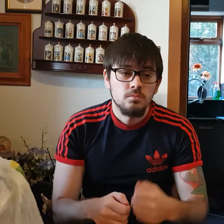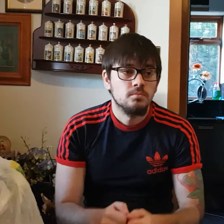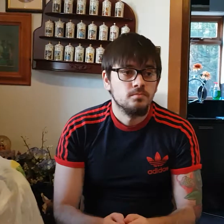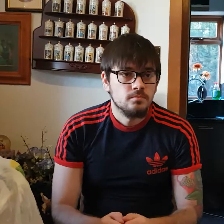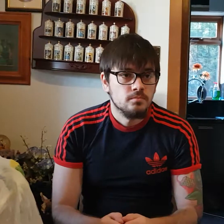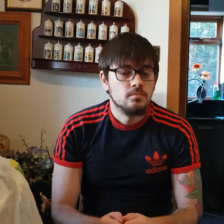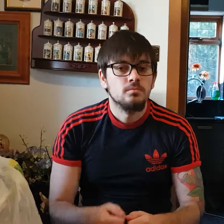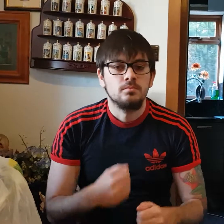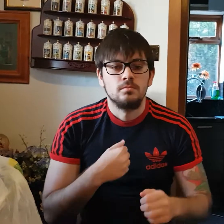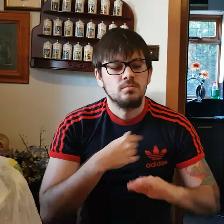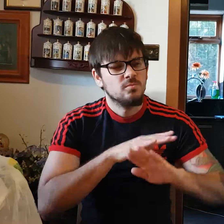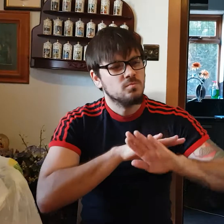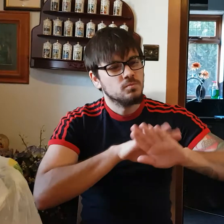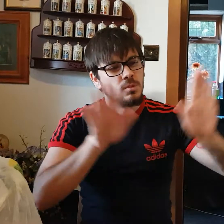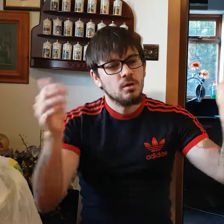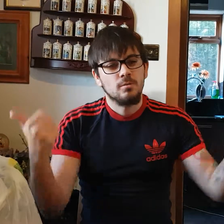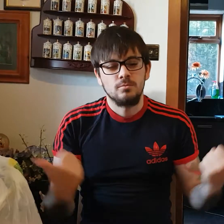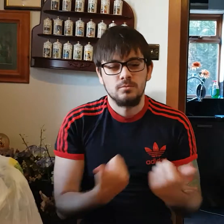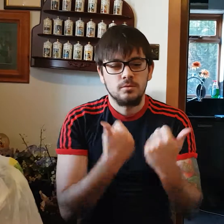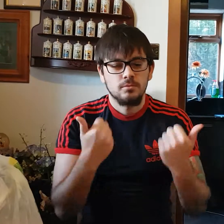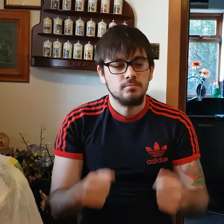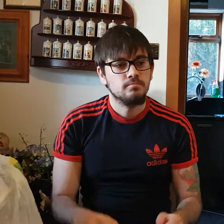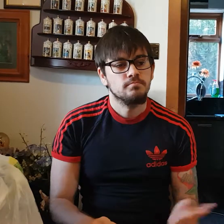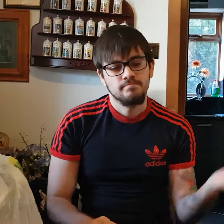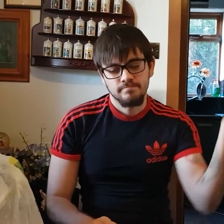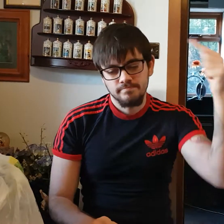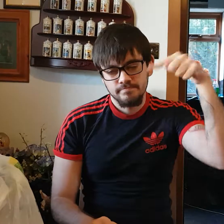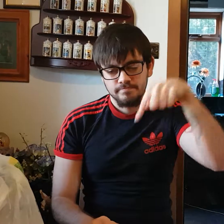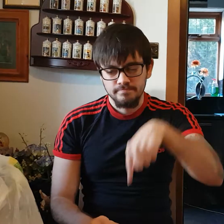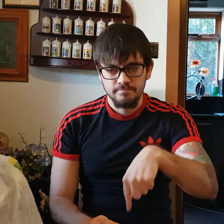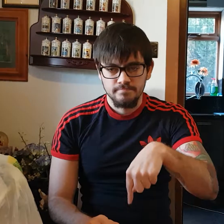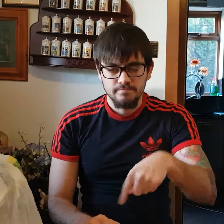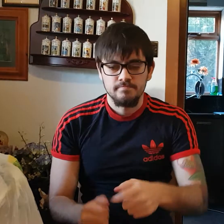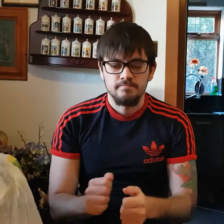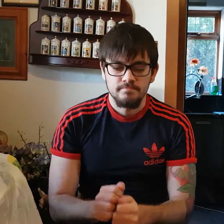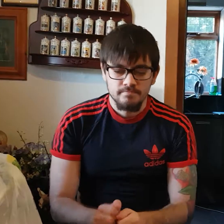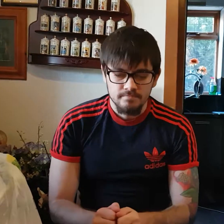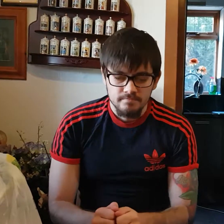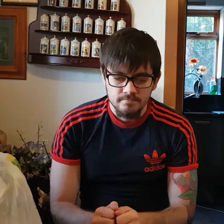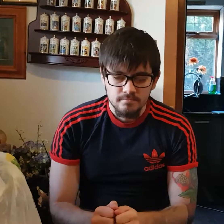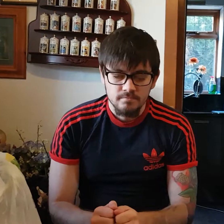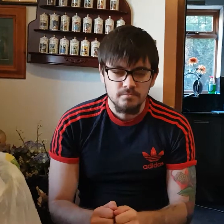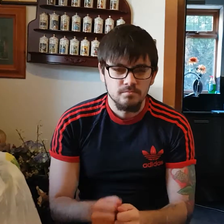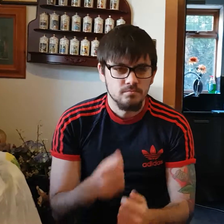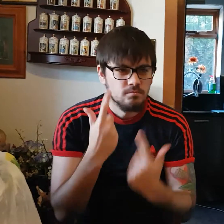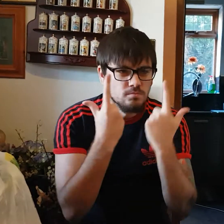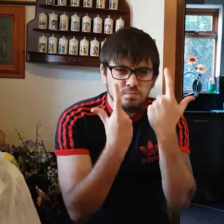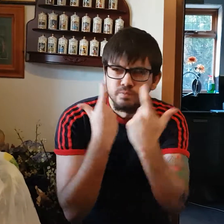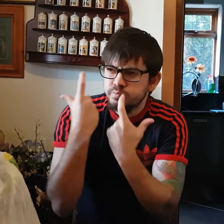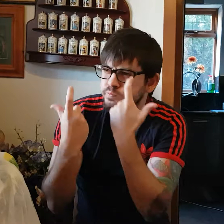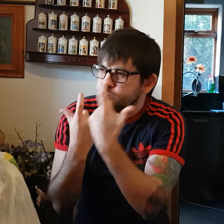was good as I went on, it was good, I was really happy there. then I finished after 1 year and I came back.